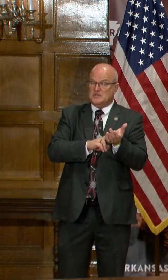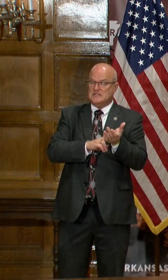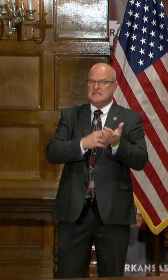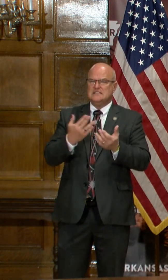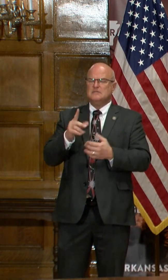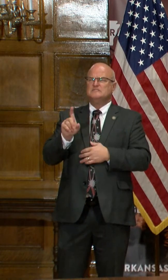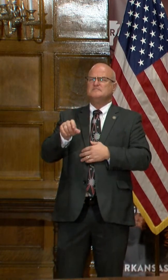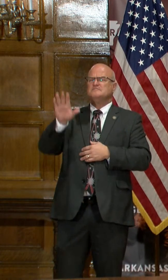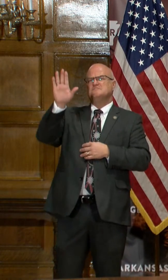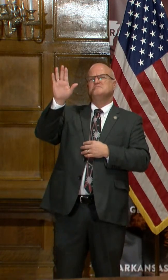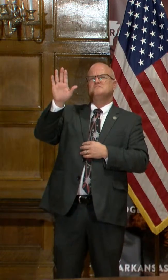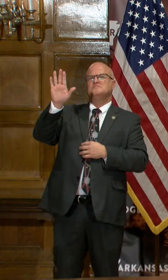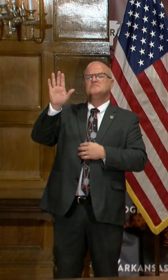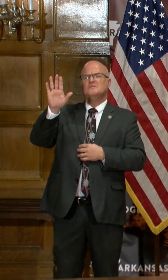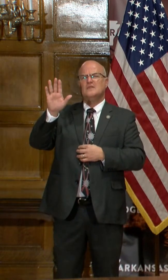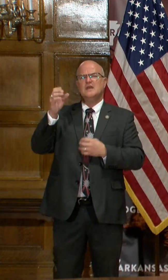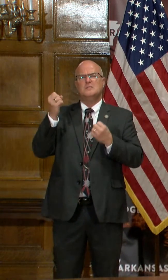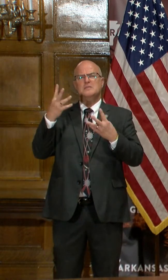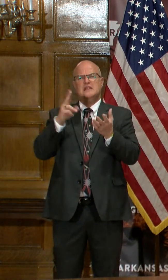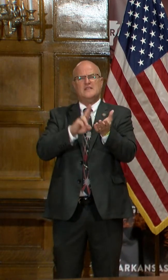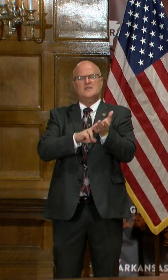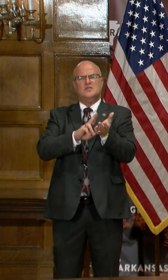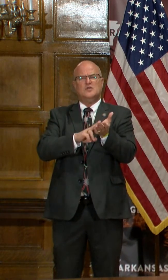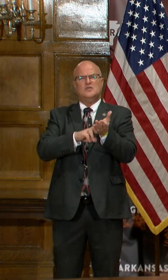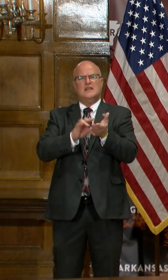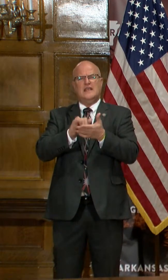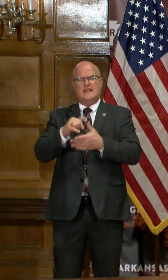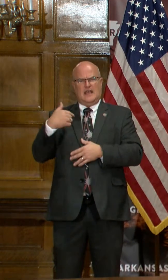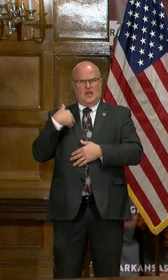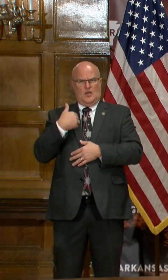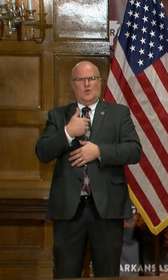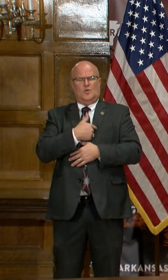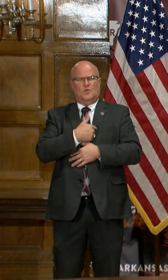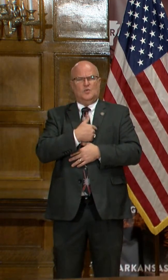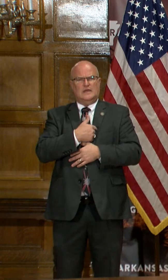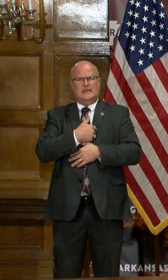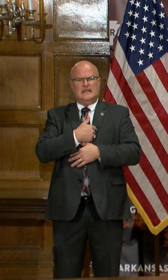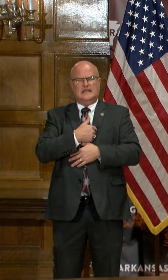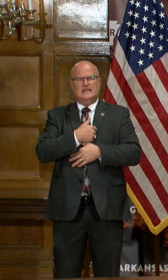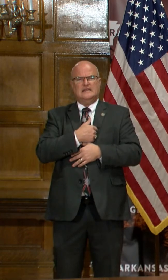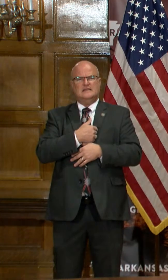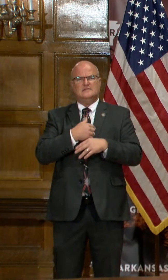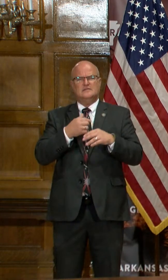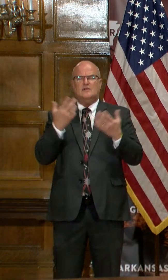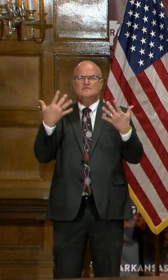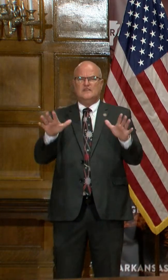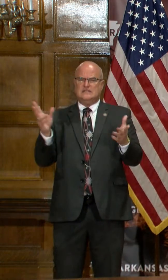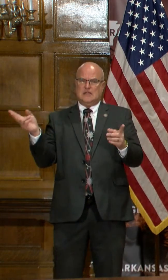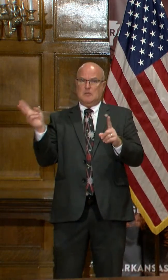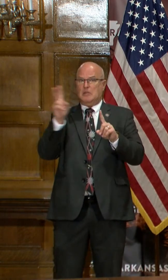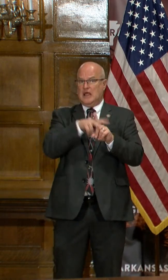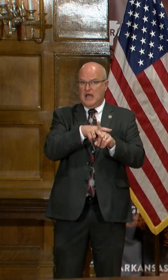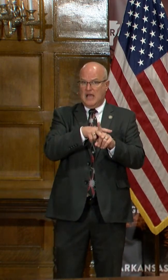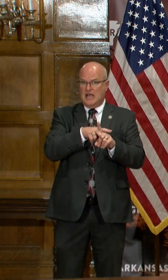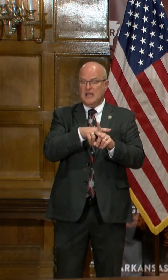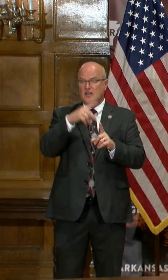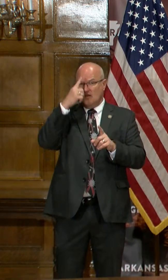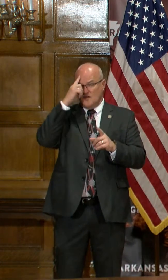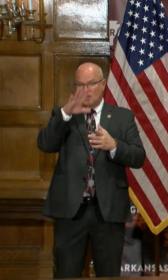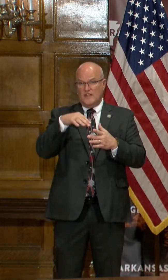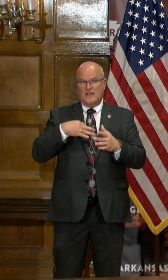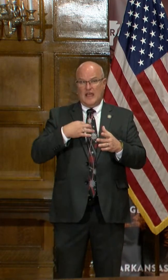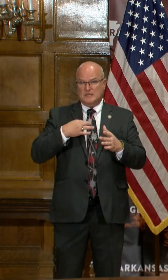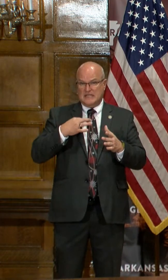a question, well, many of the nurses that we had covered had already applied for